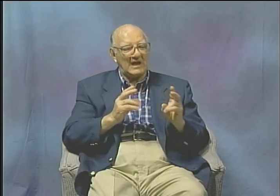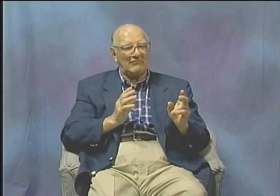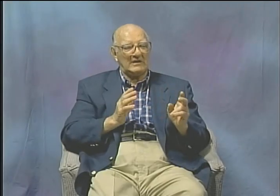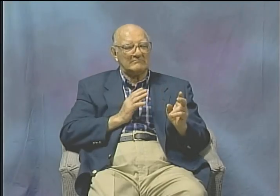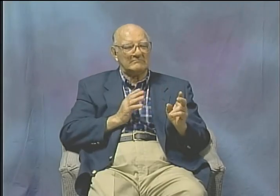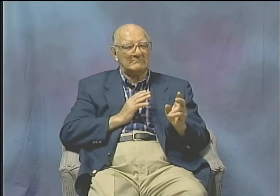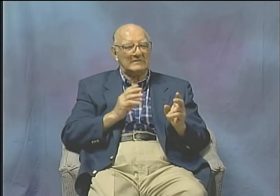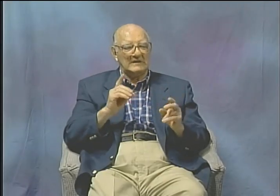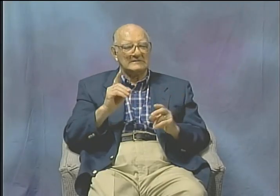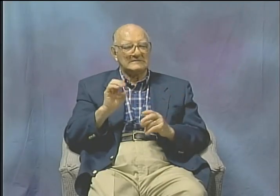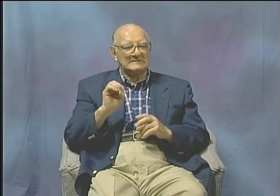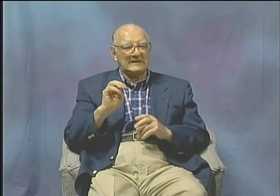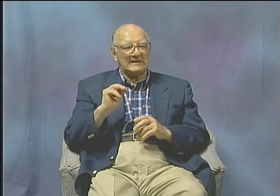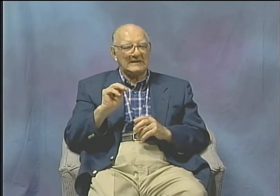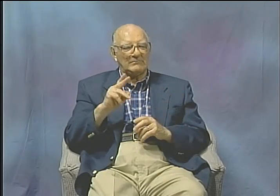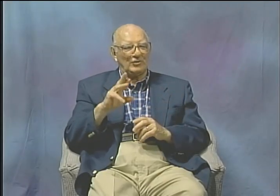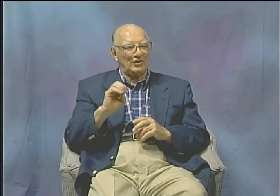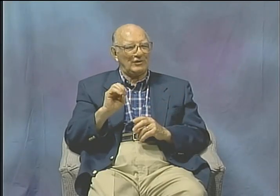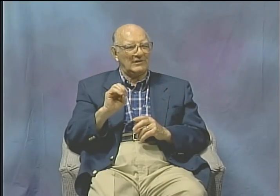very demure.